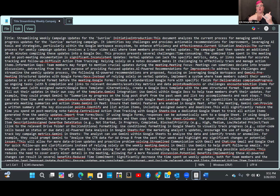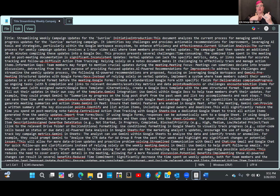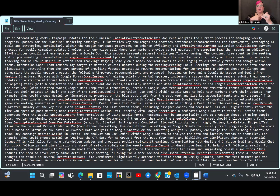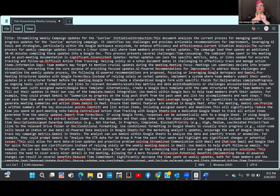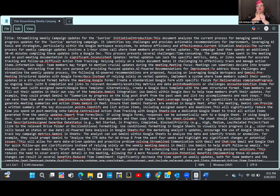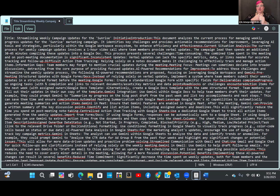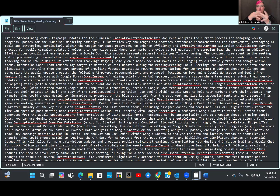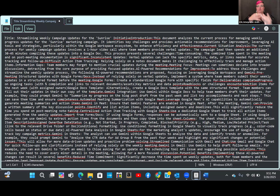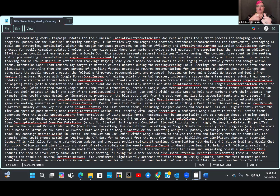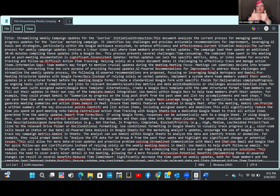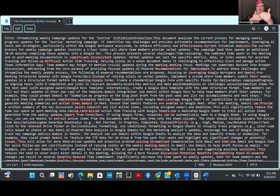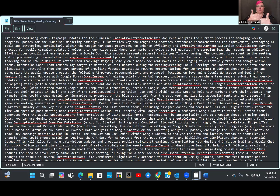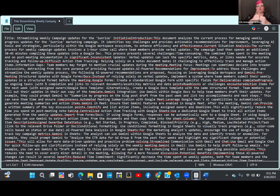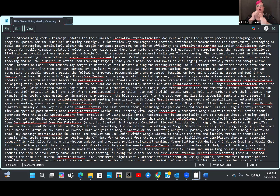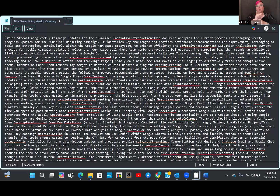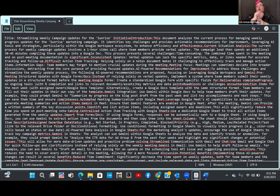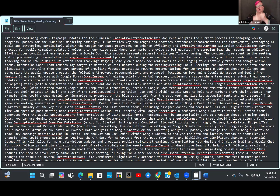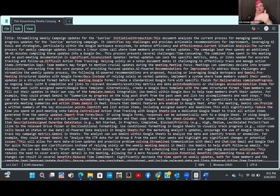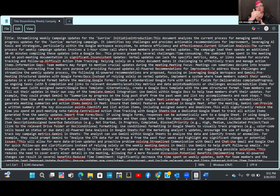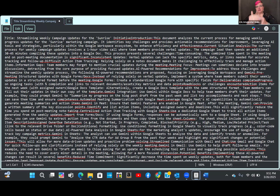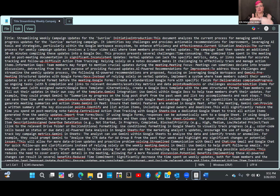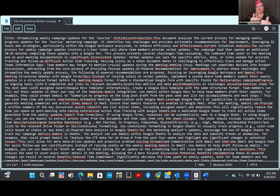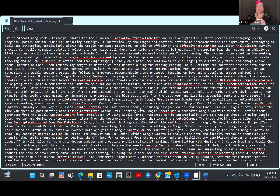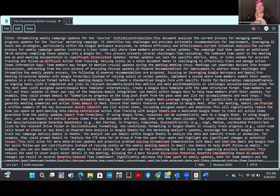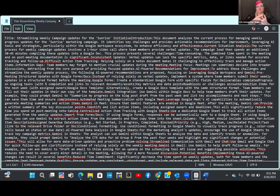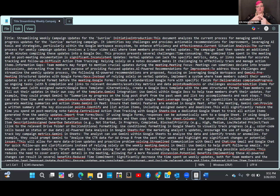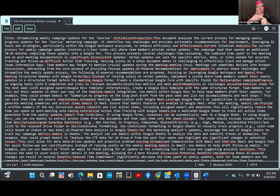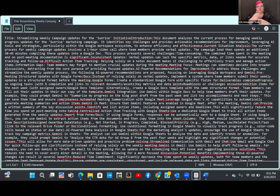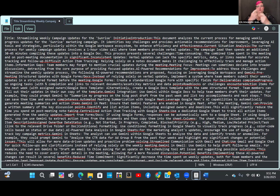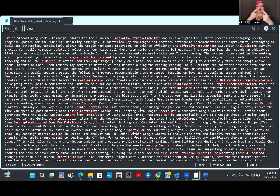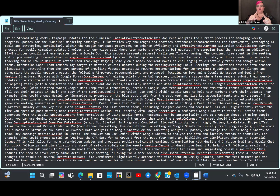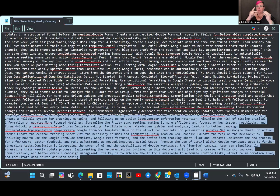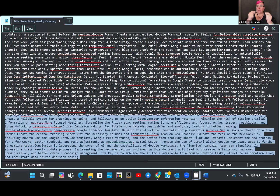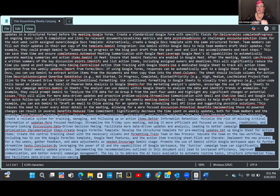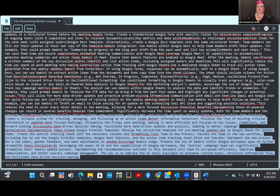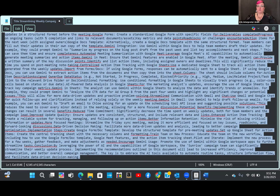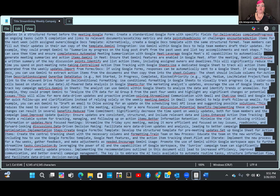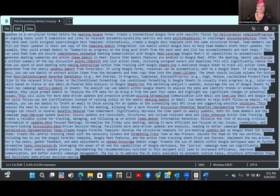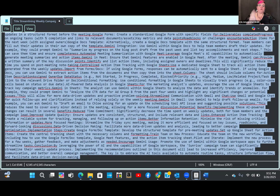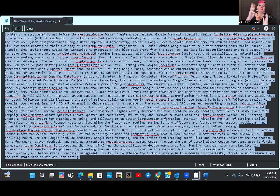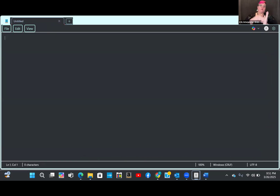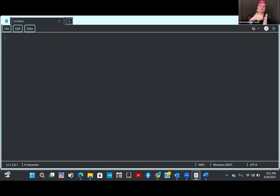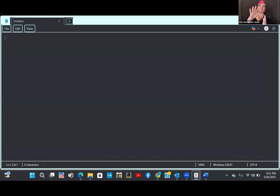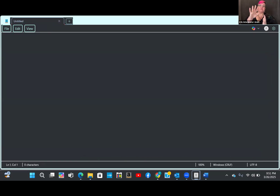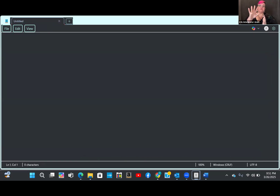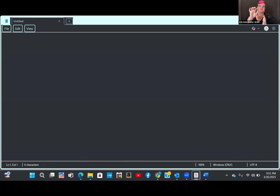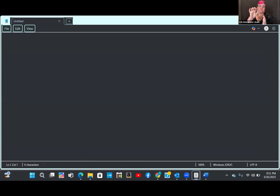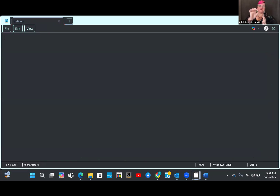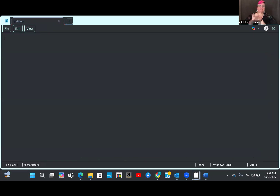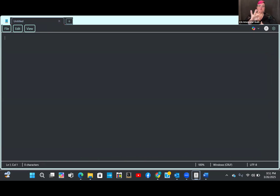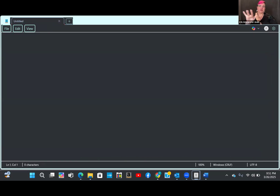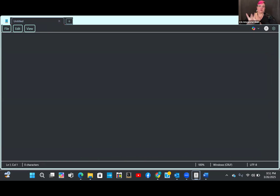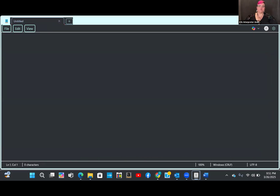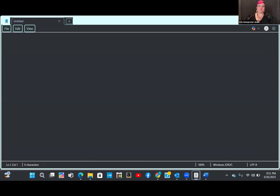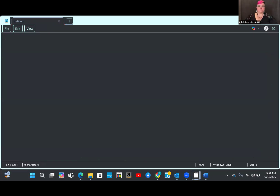streamlined for ourselves a work process and made that happen really quickly. 6,500 and blank.